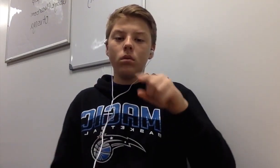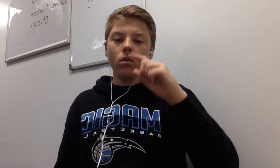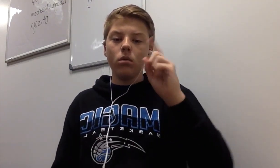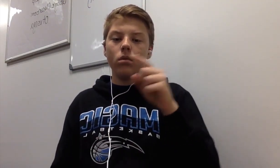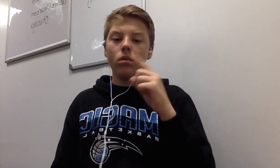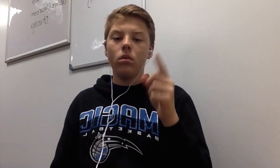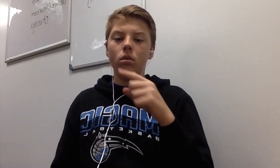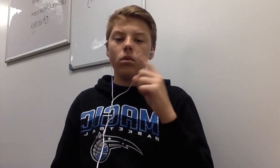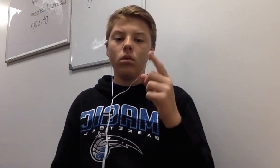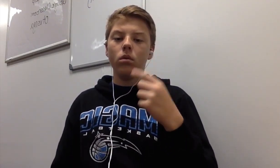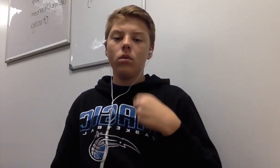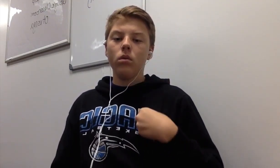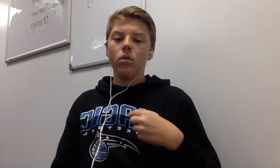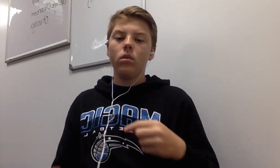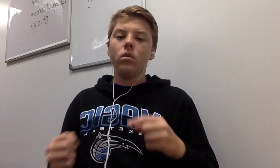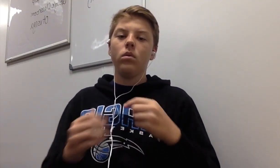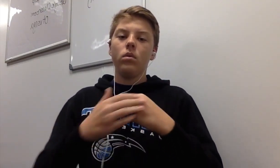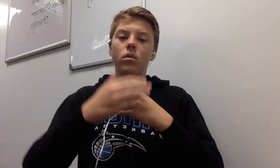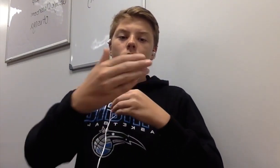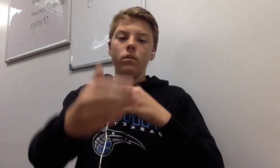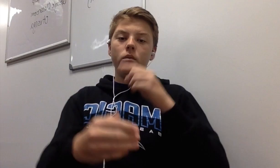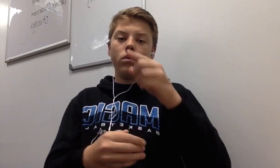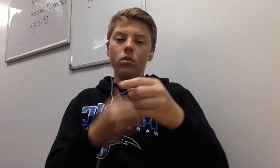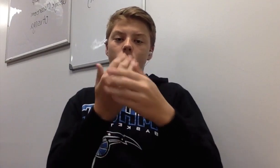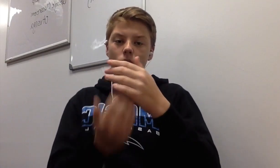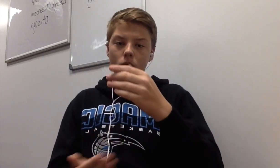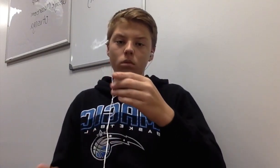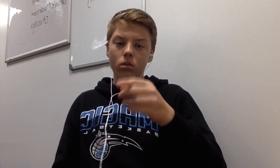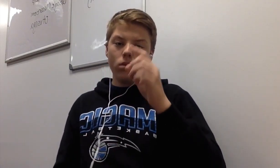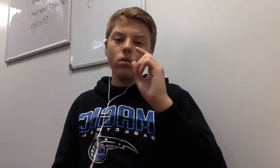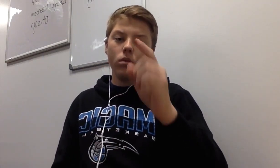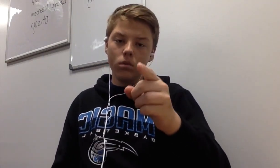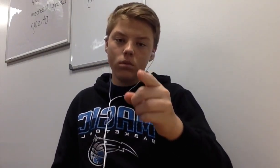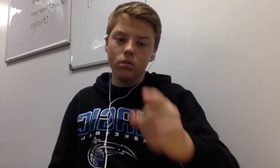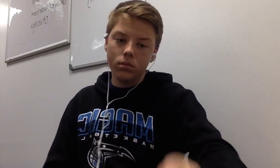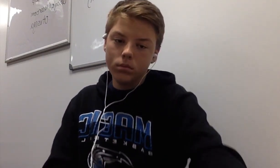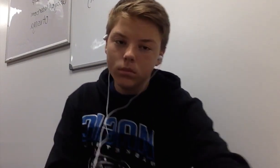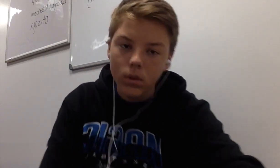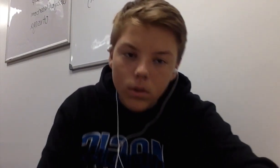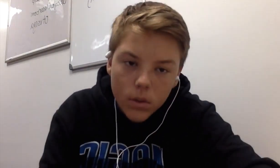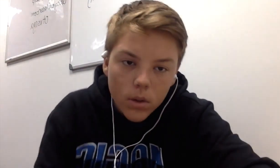You're gone, gone, gone.